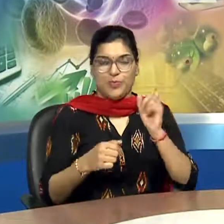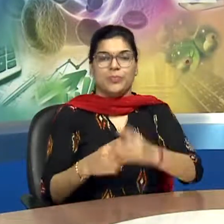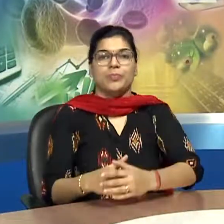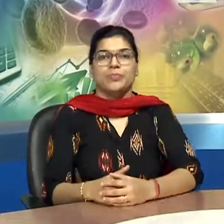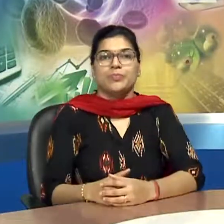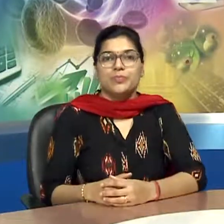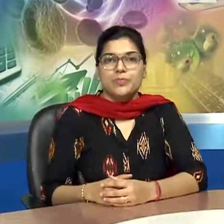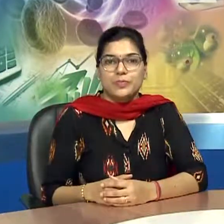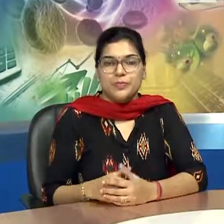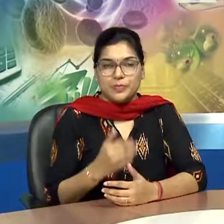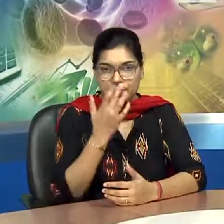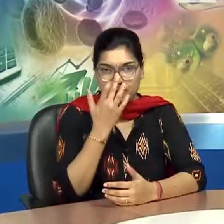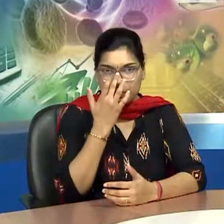consume.